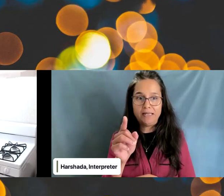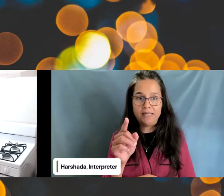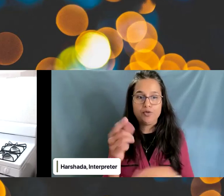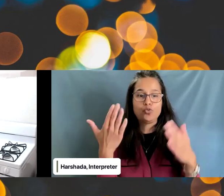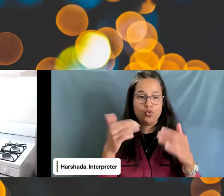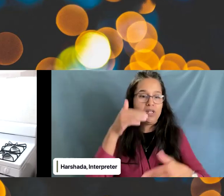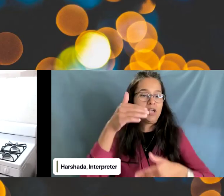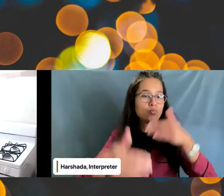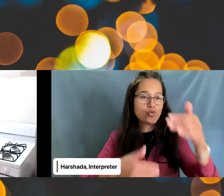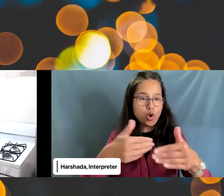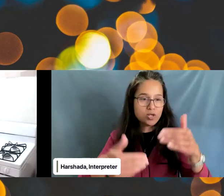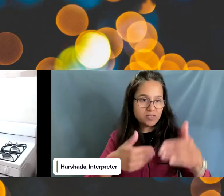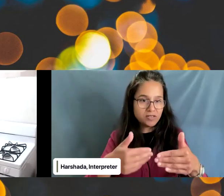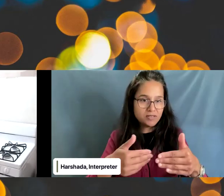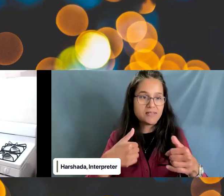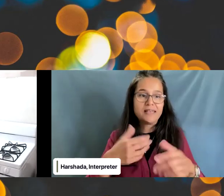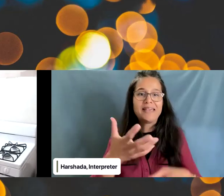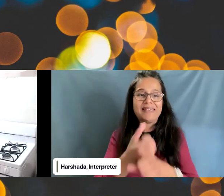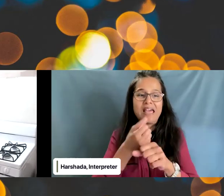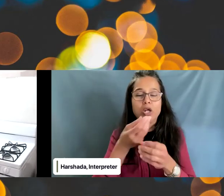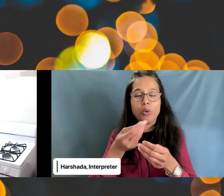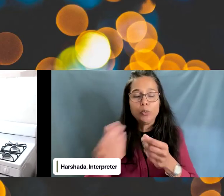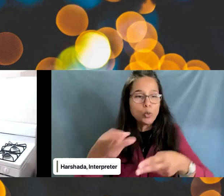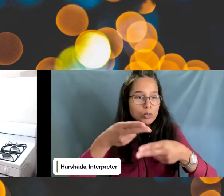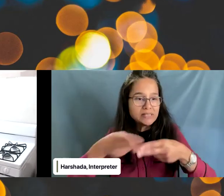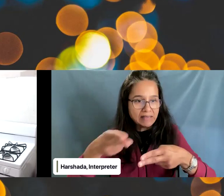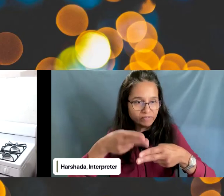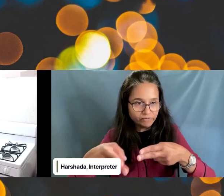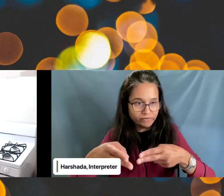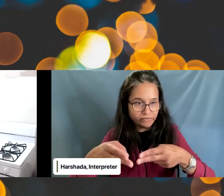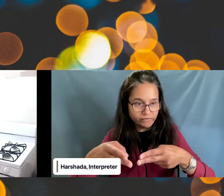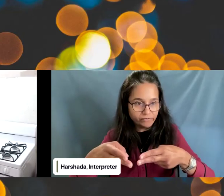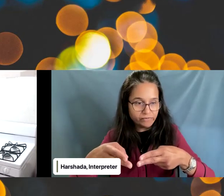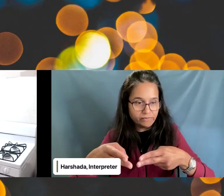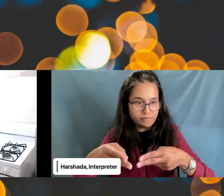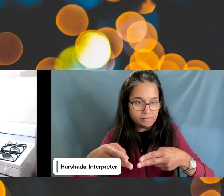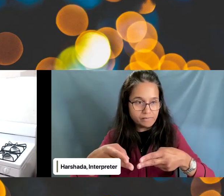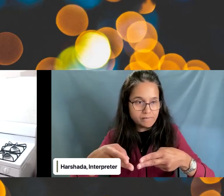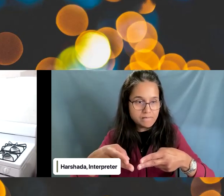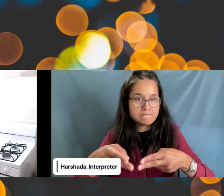run a smooth knife. Just get down.